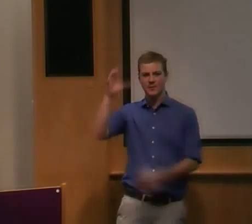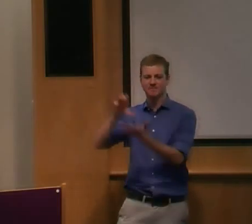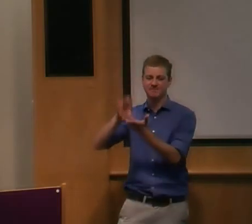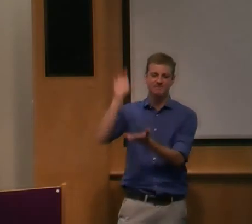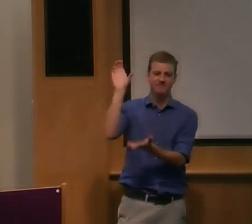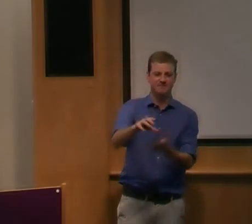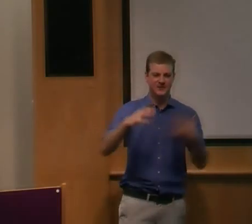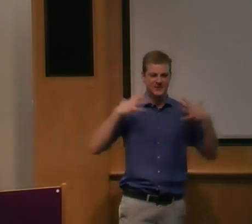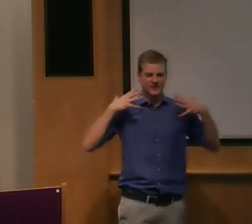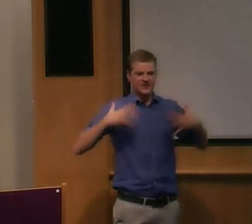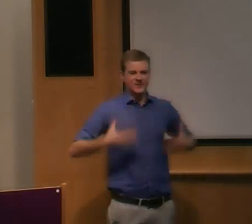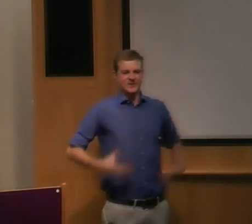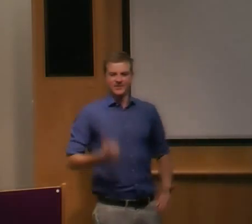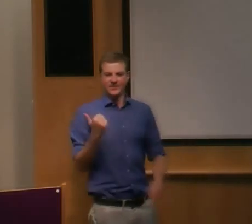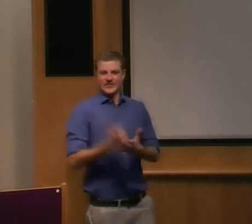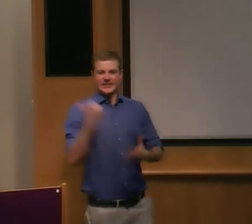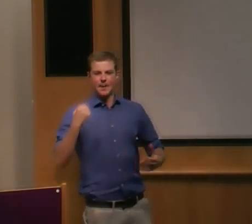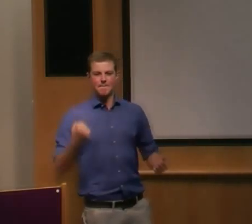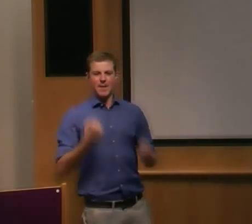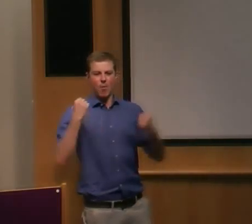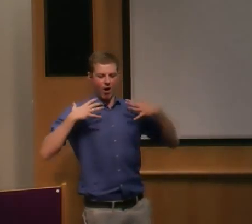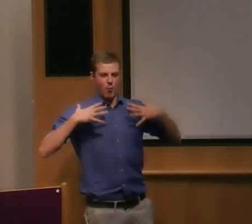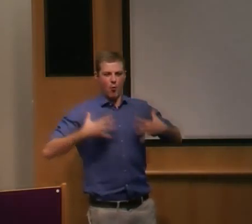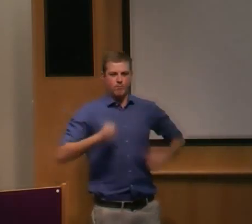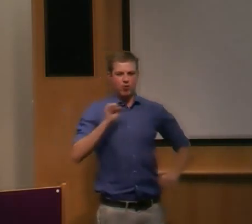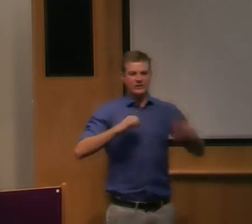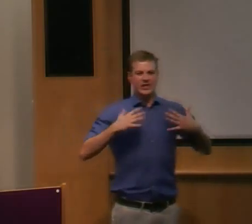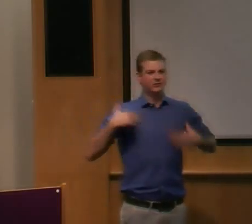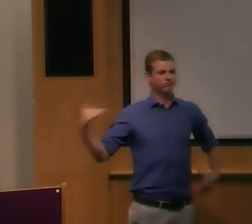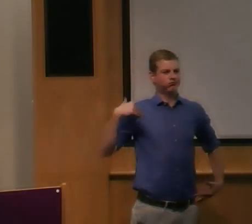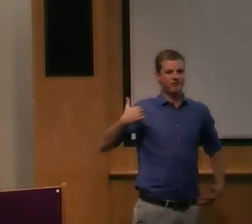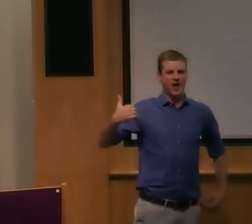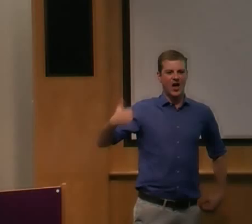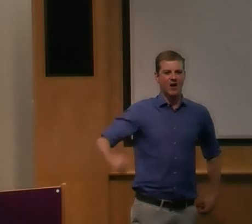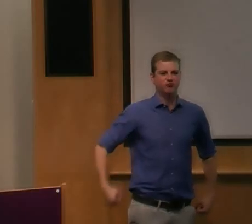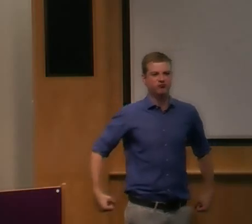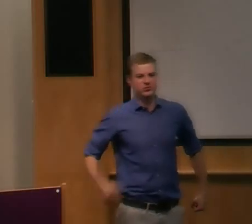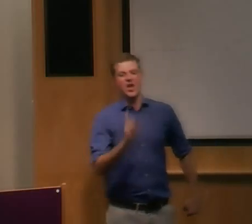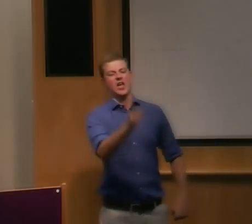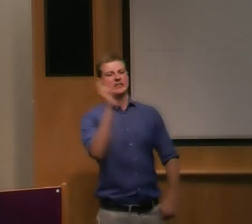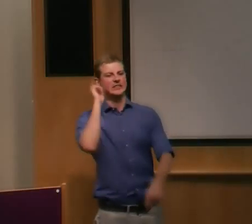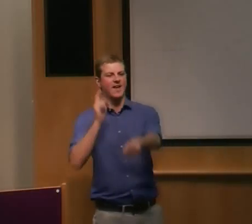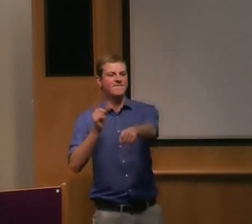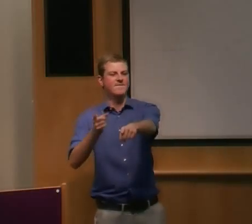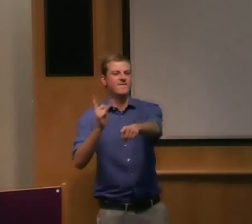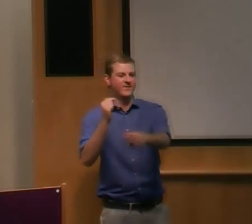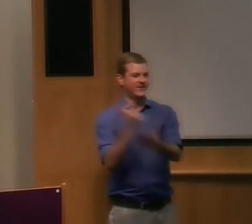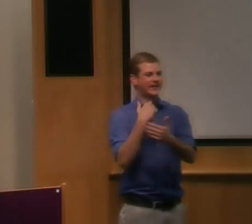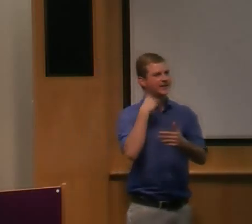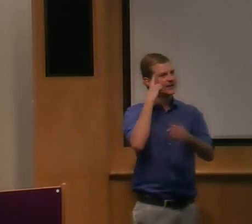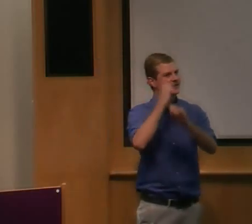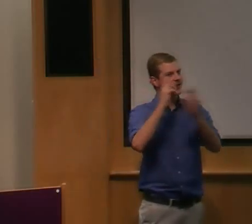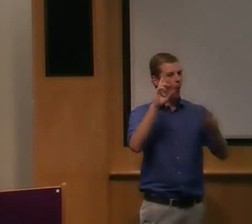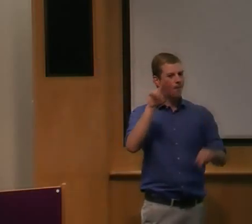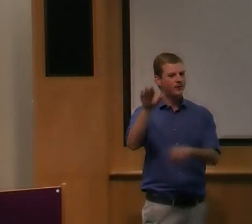So I think the government has always funded what we need to make sure that we can fund ourselves.